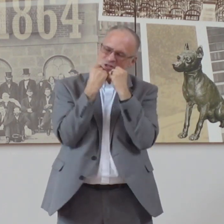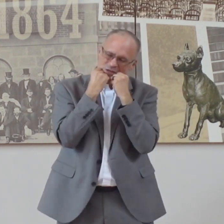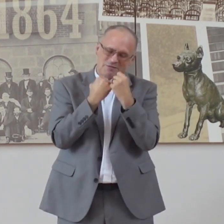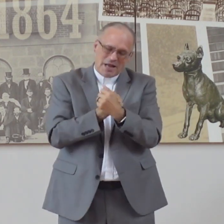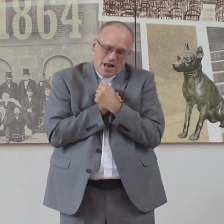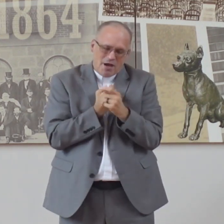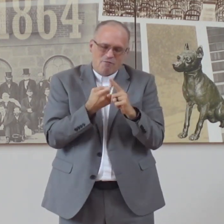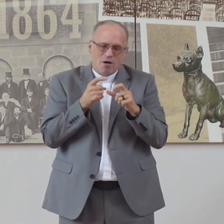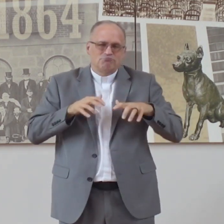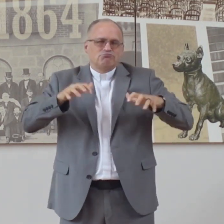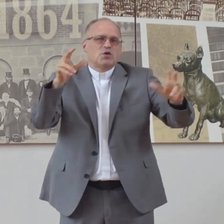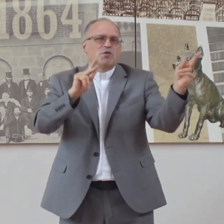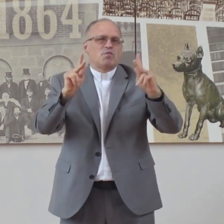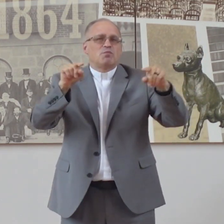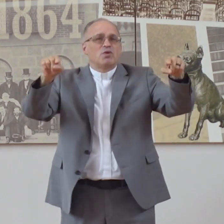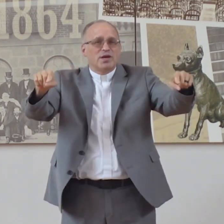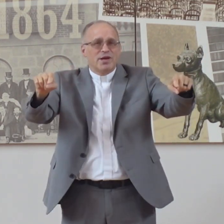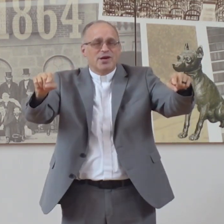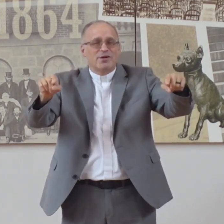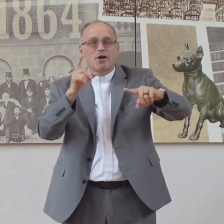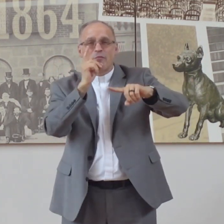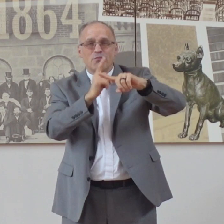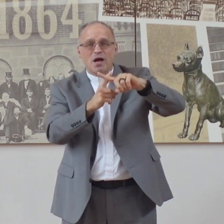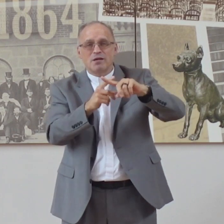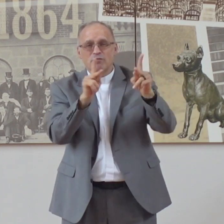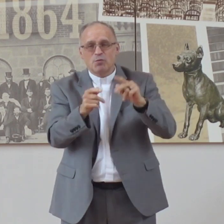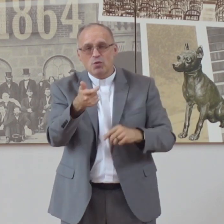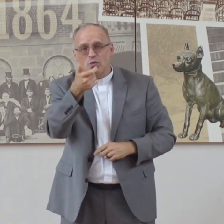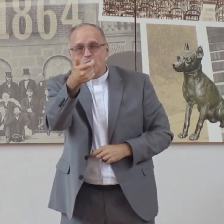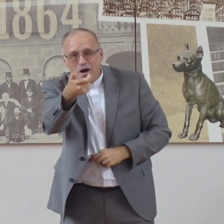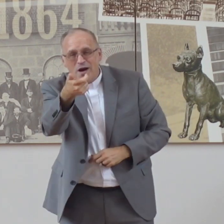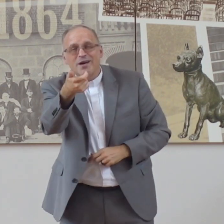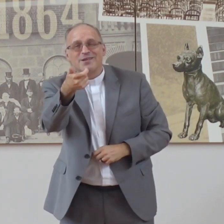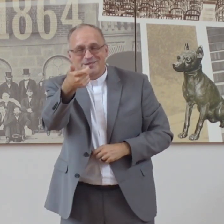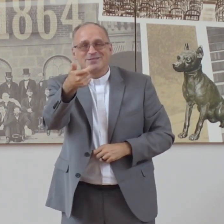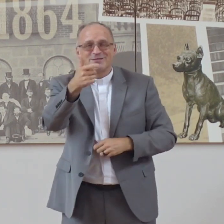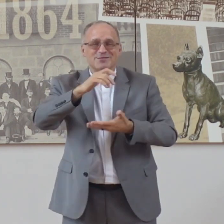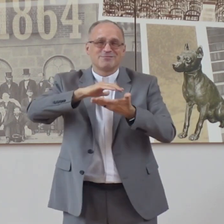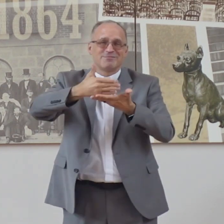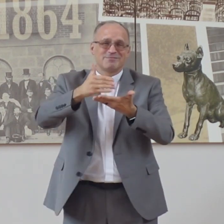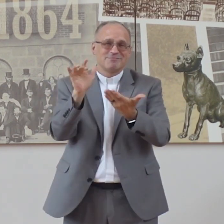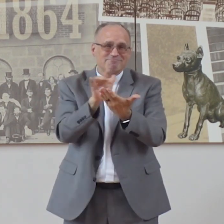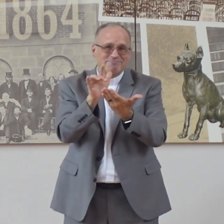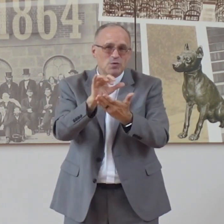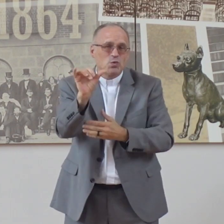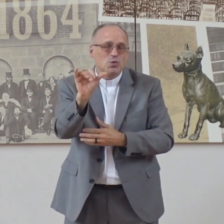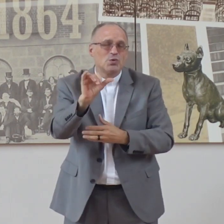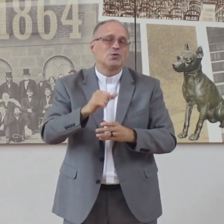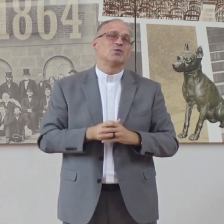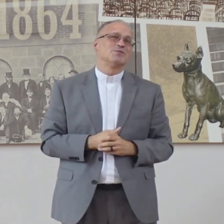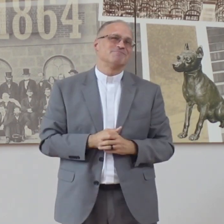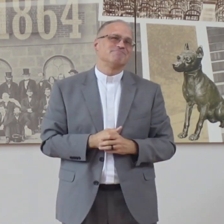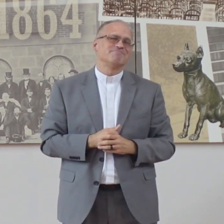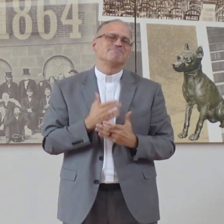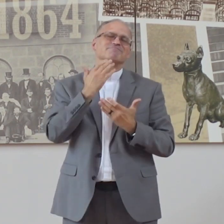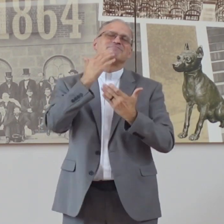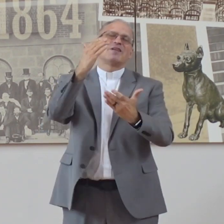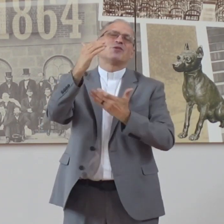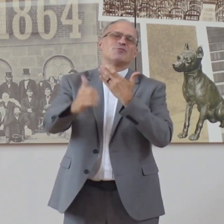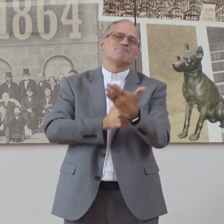Clearly you loved and cherished people, and for the people watching here joining us via